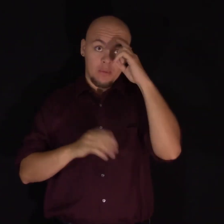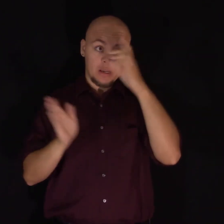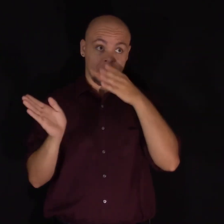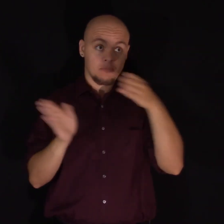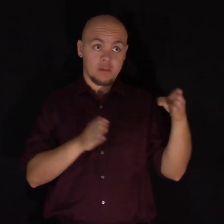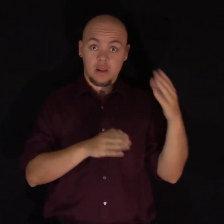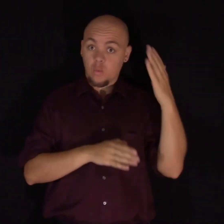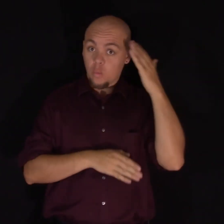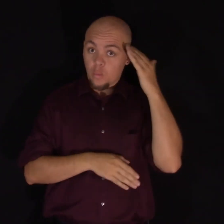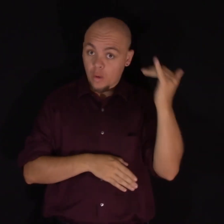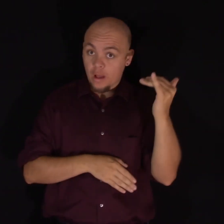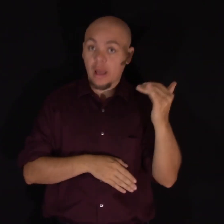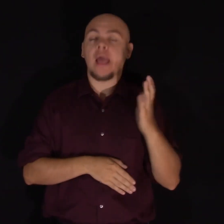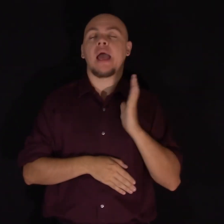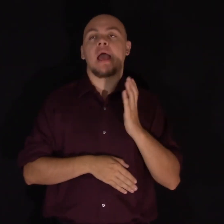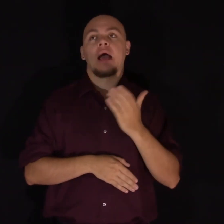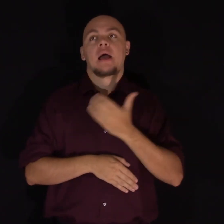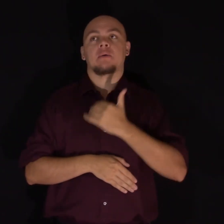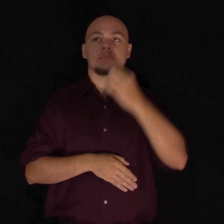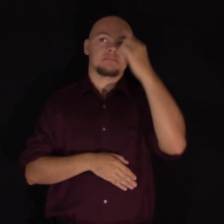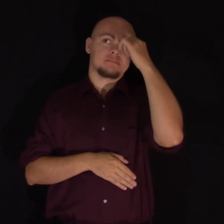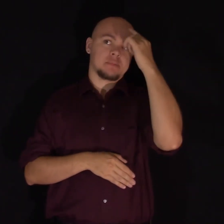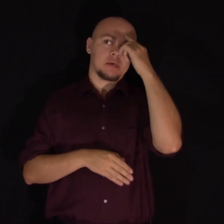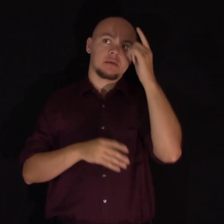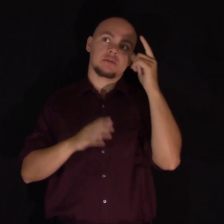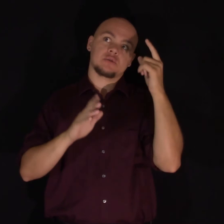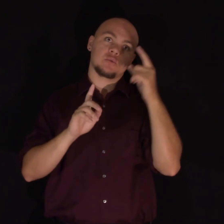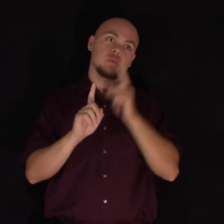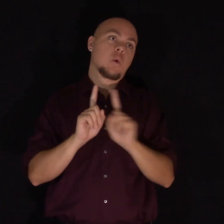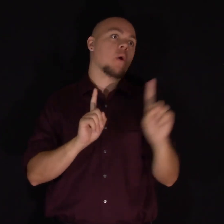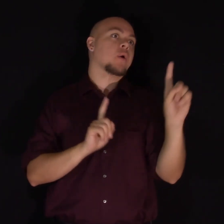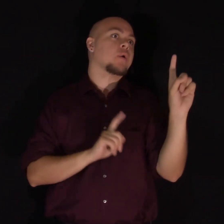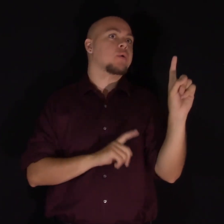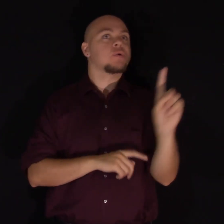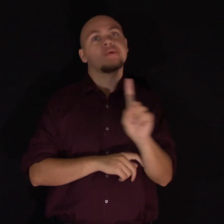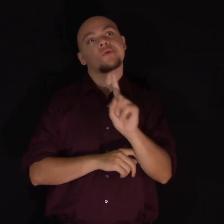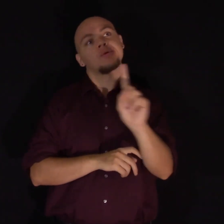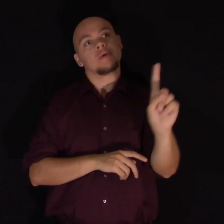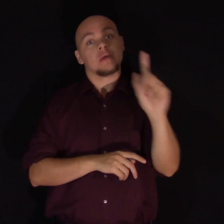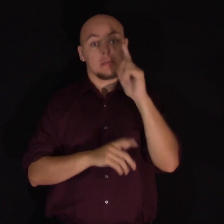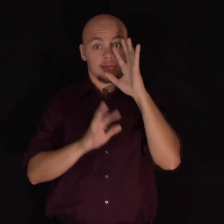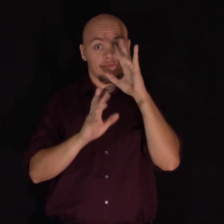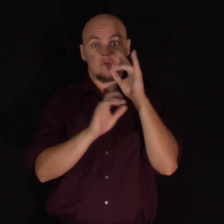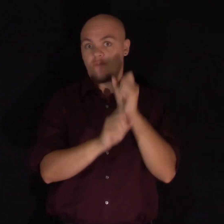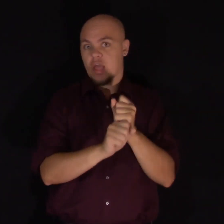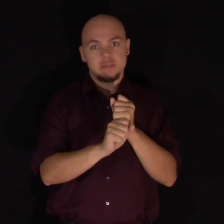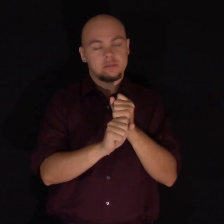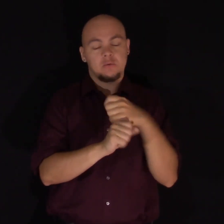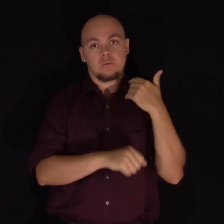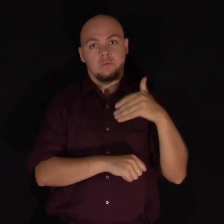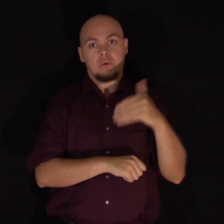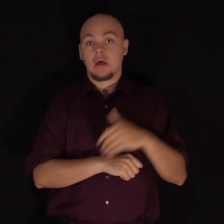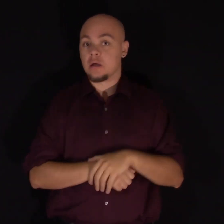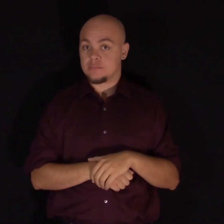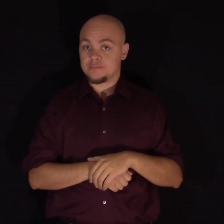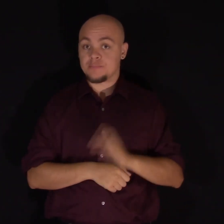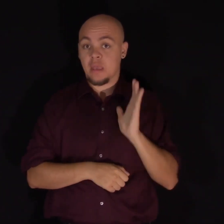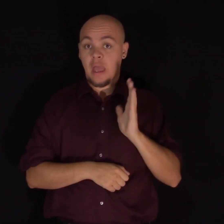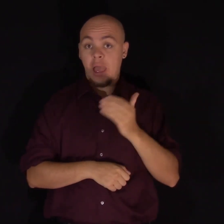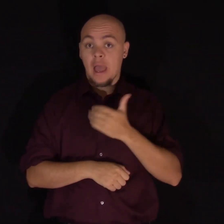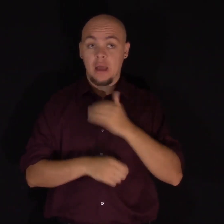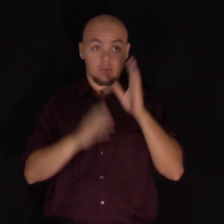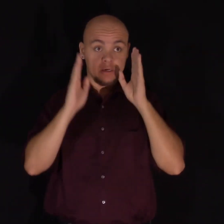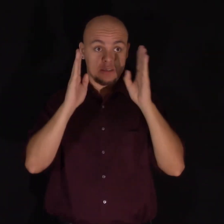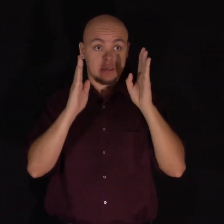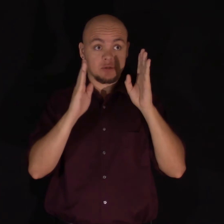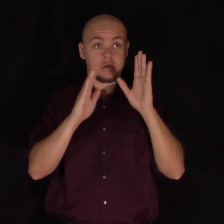our mind wanders to. This is fascinating. It turns out that when we just let our attention rest,